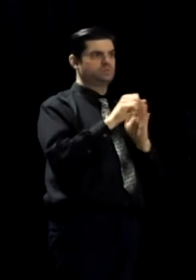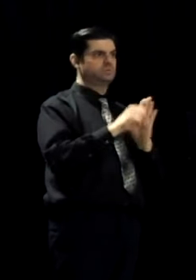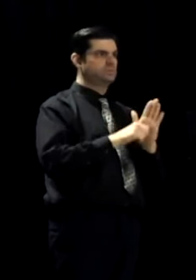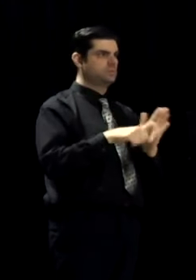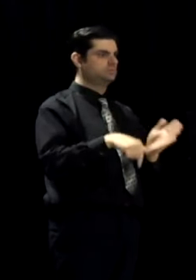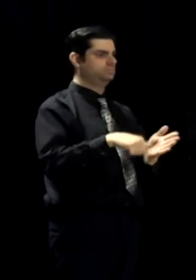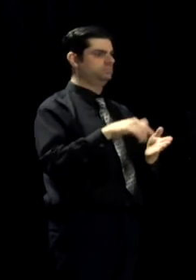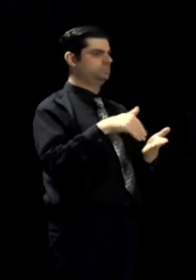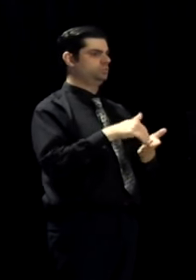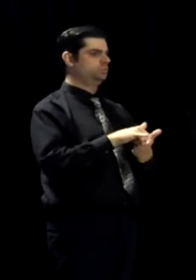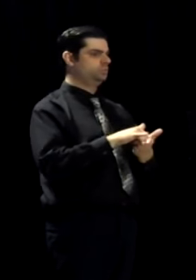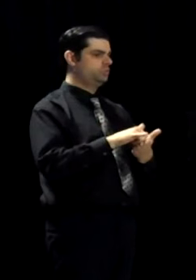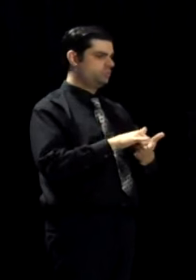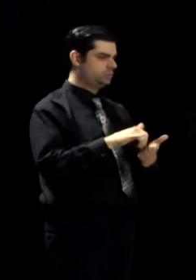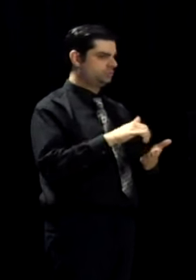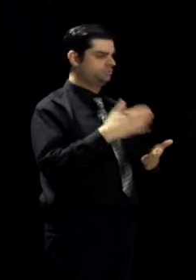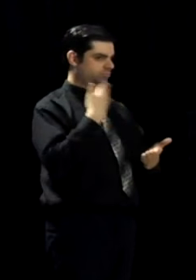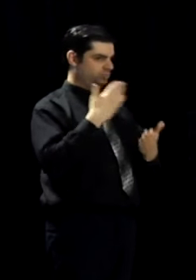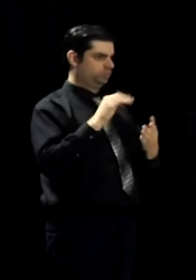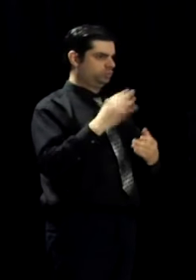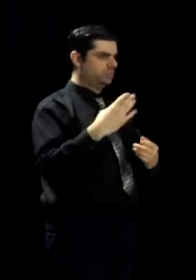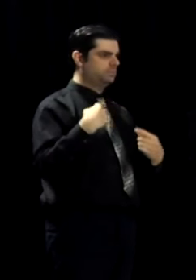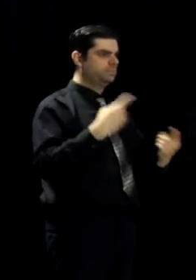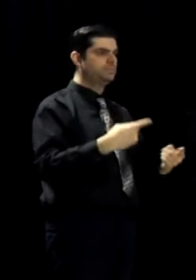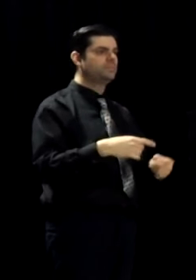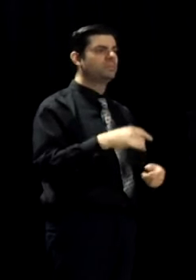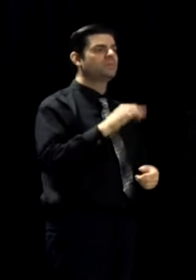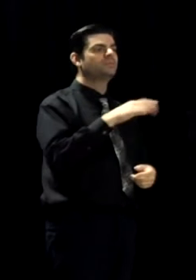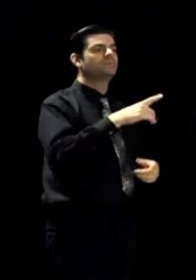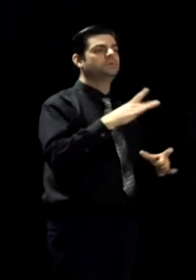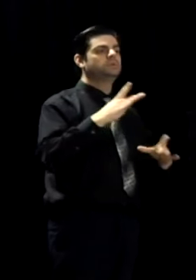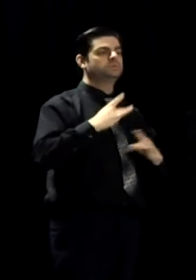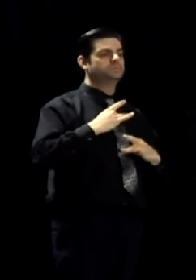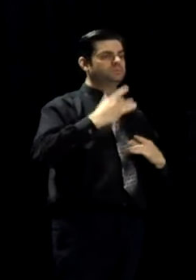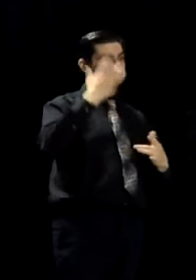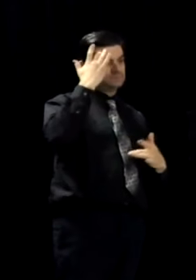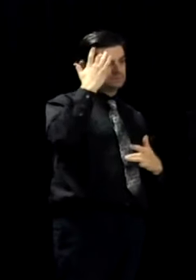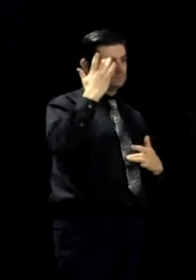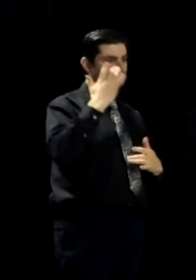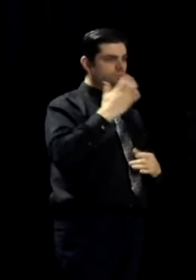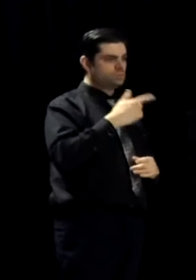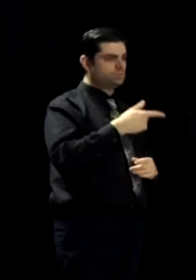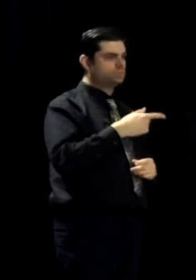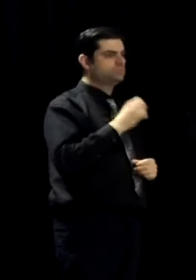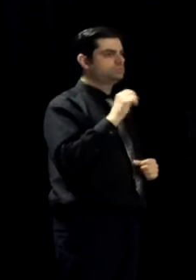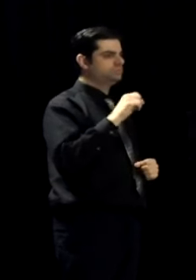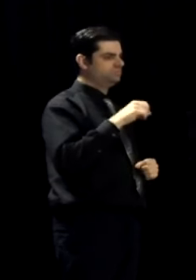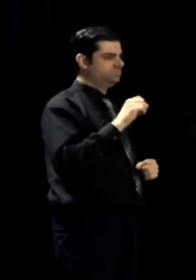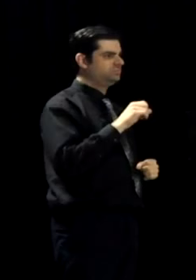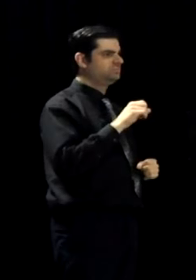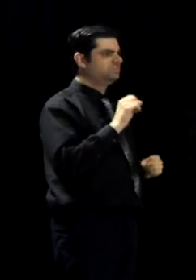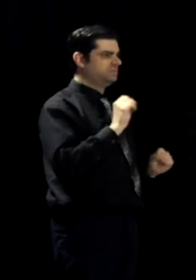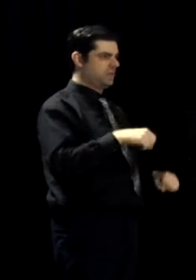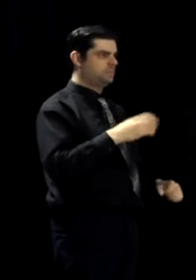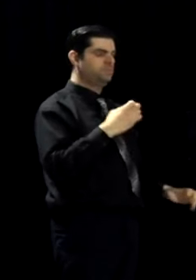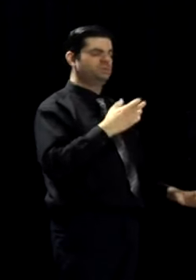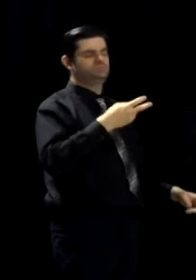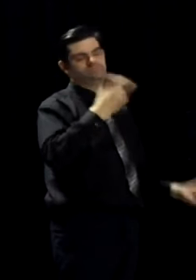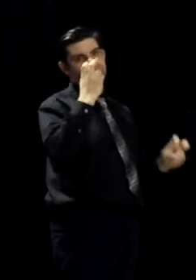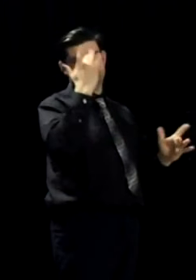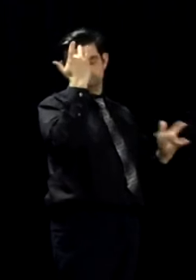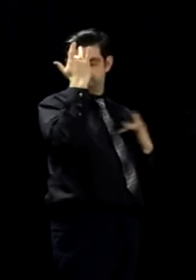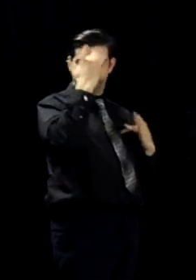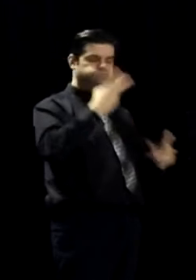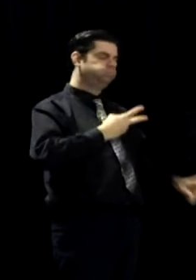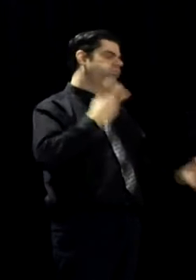about if you get sick, you're going to be really sick, and if you get sick, your loved ones are going to be in a quarantine for